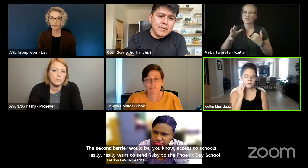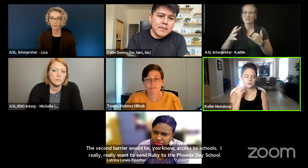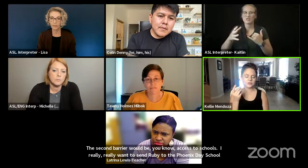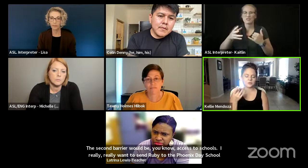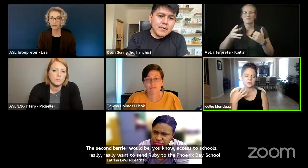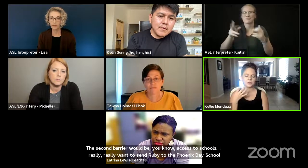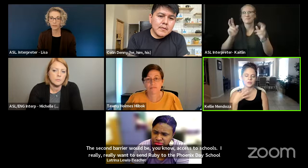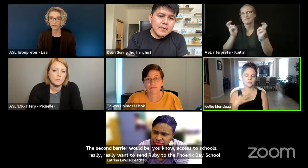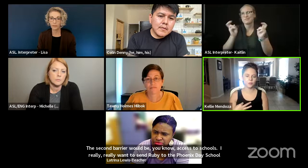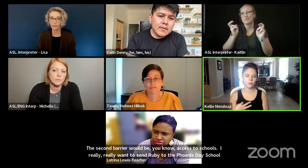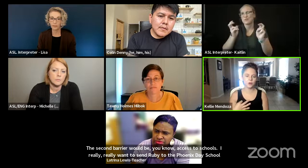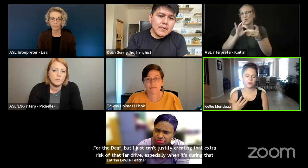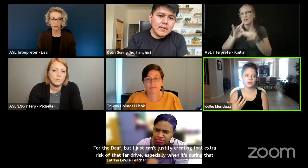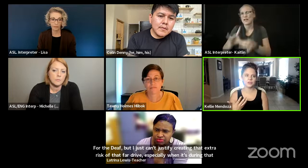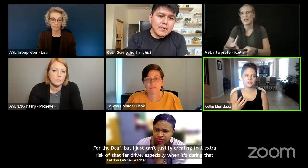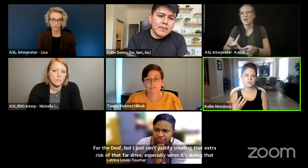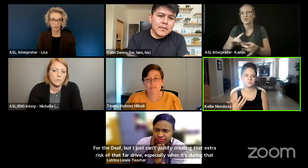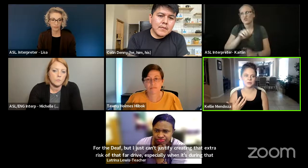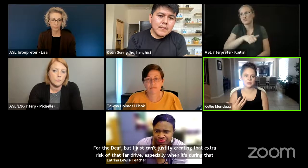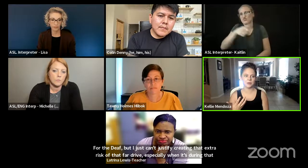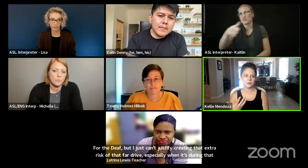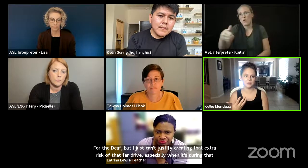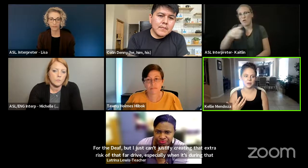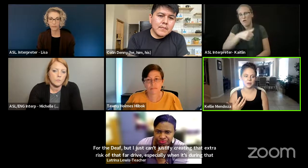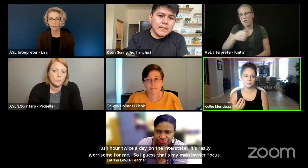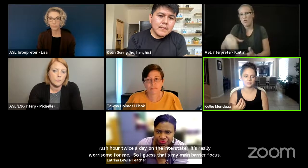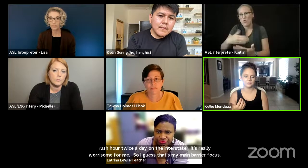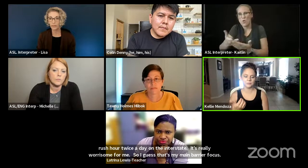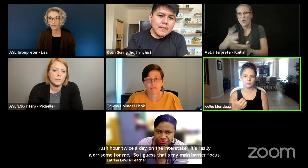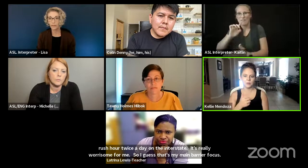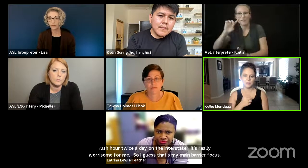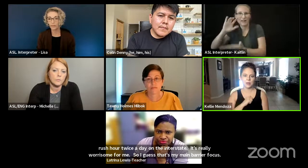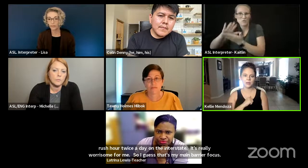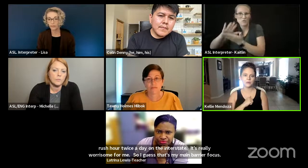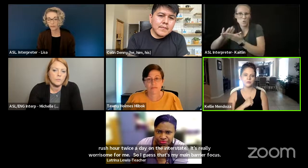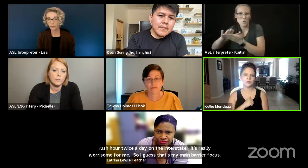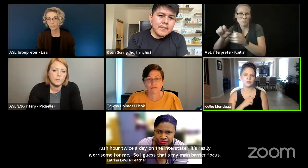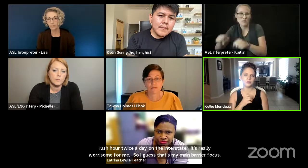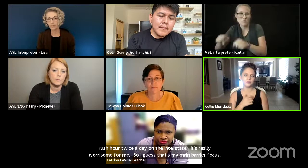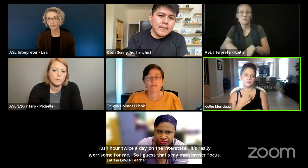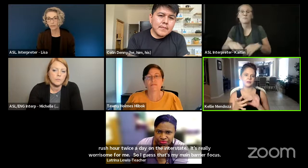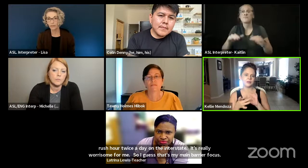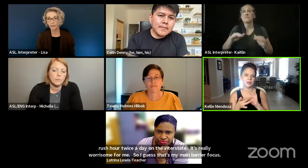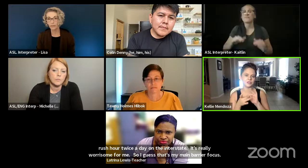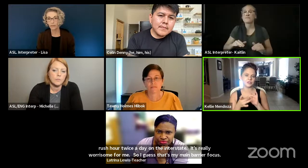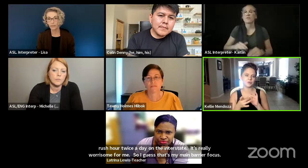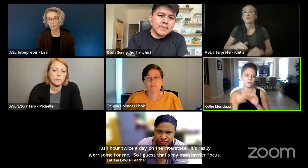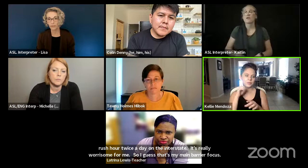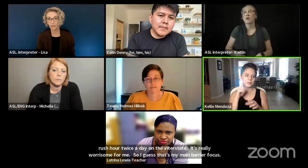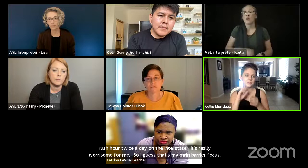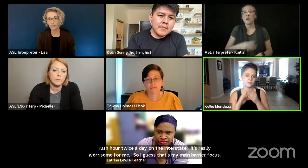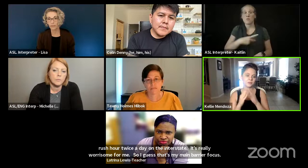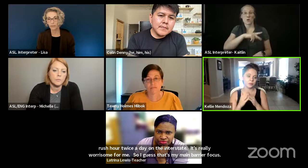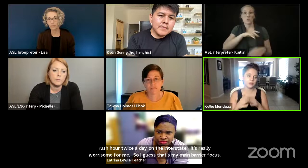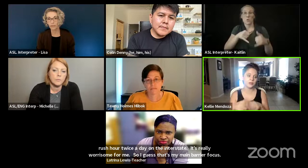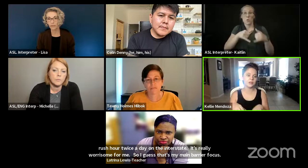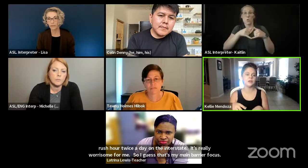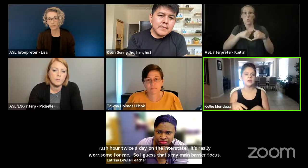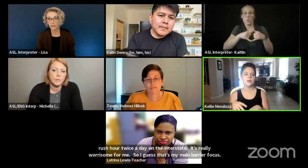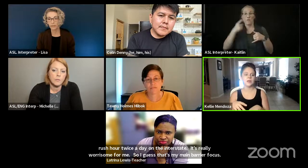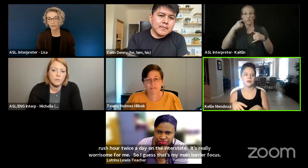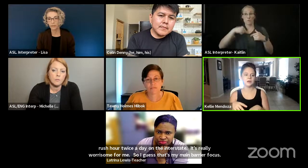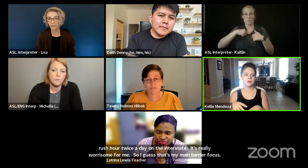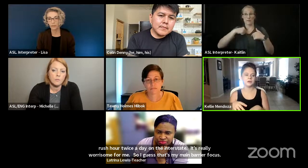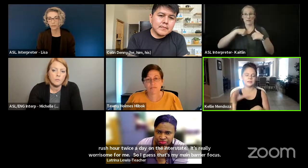personal experience with reward has just been my own connection with the deaf